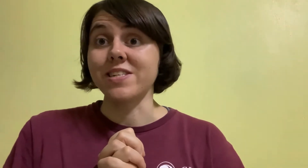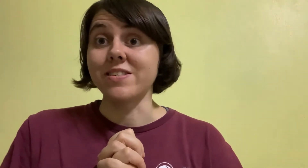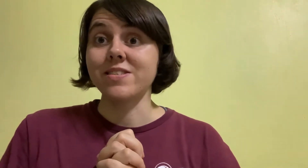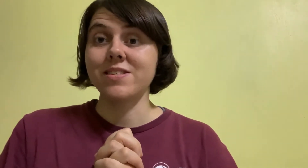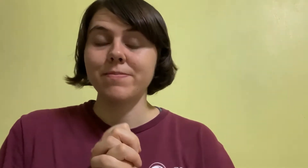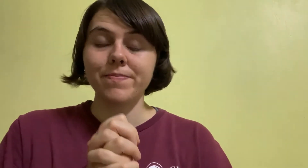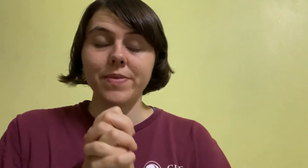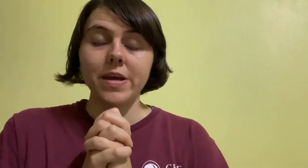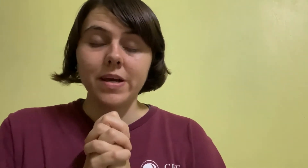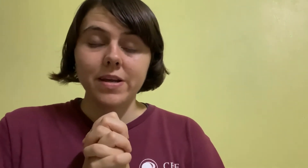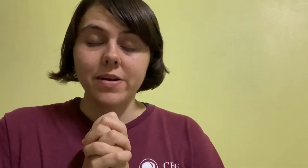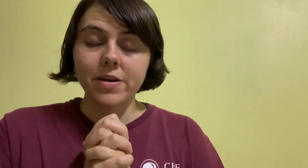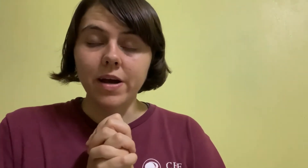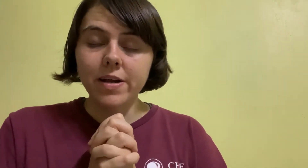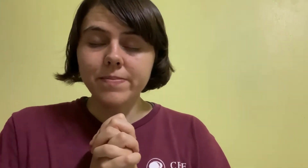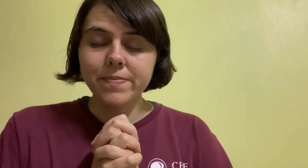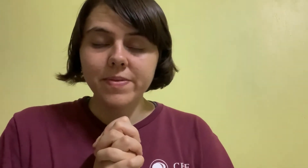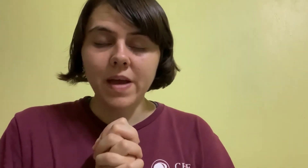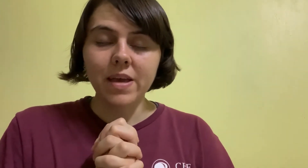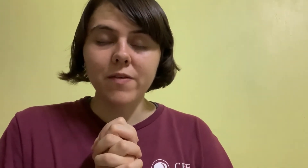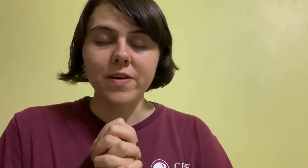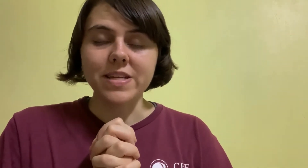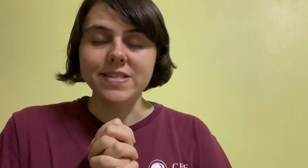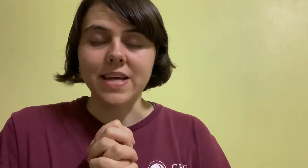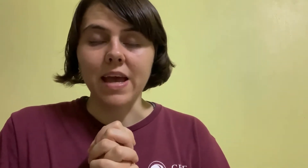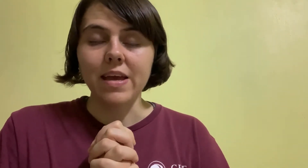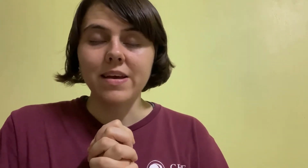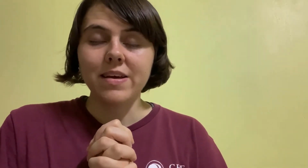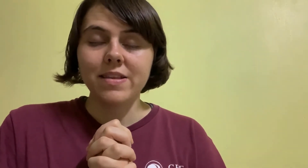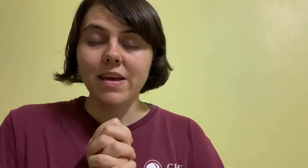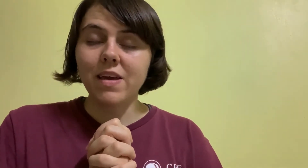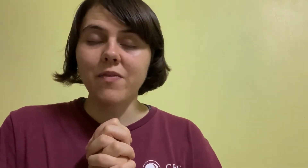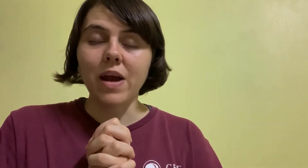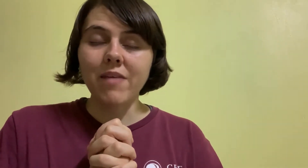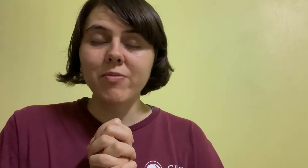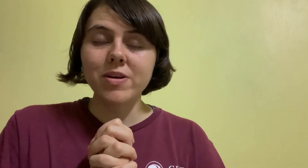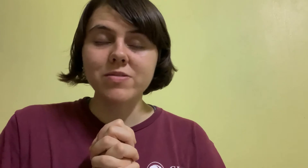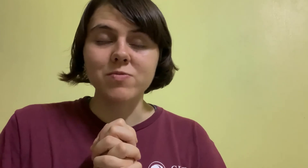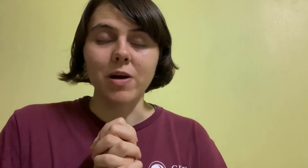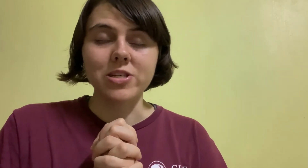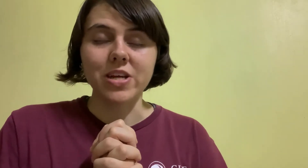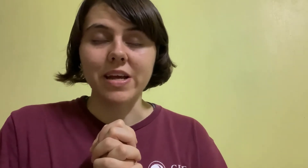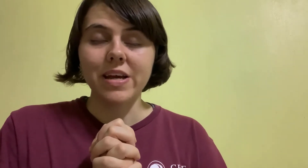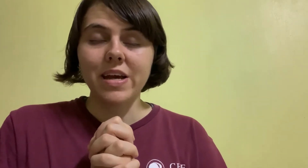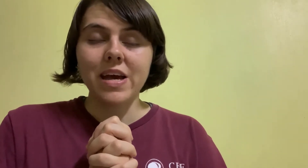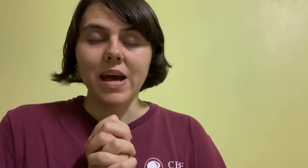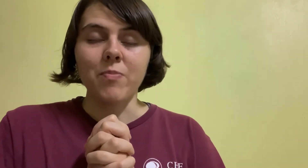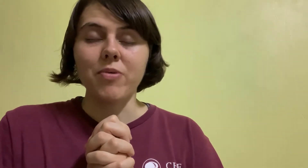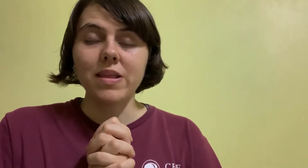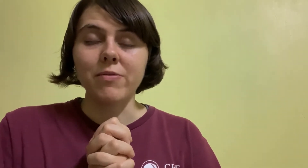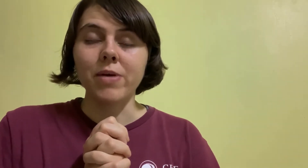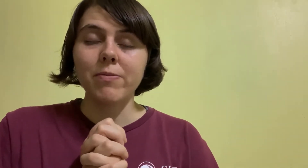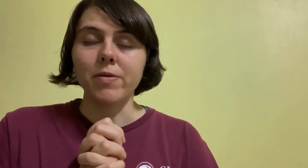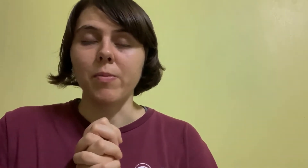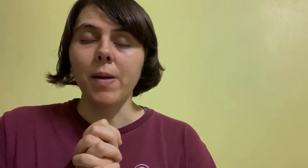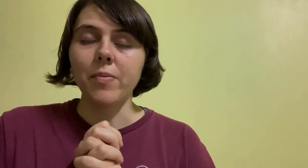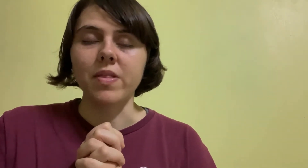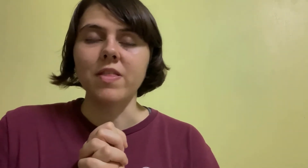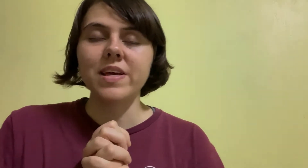visitors. Dear God, thank you for this day. Thank you for everyone who's watching. I pray that we will remember the things